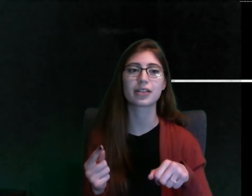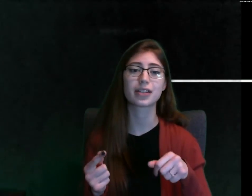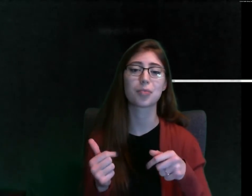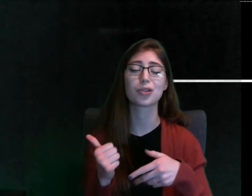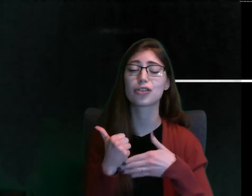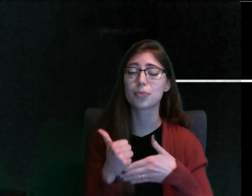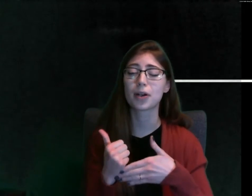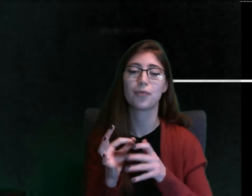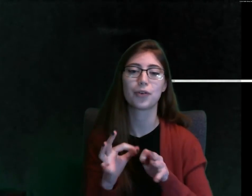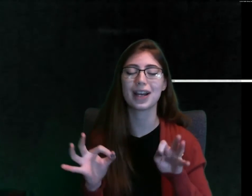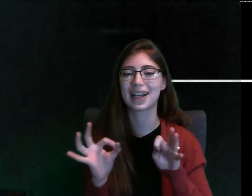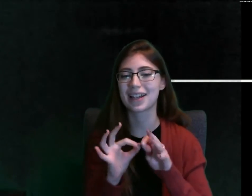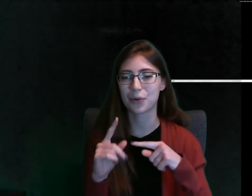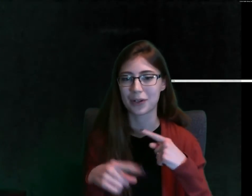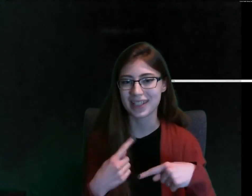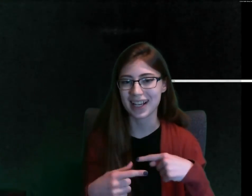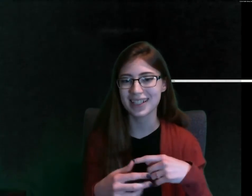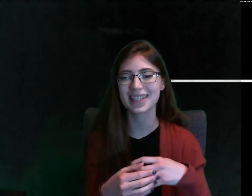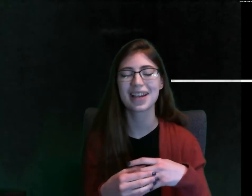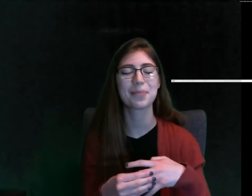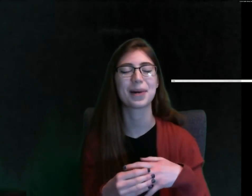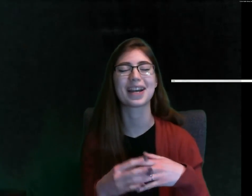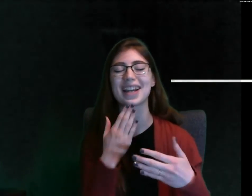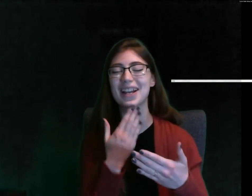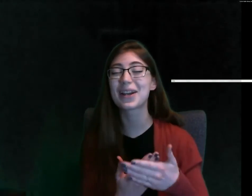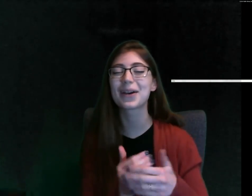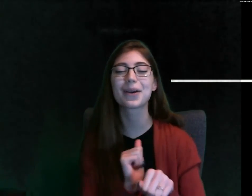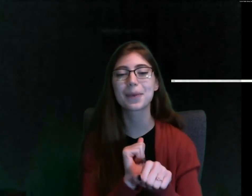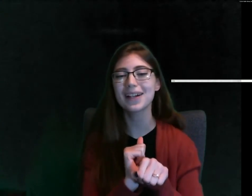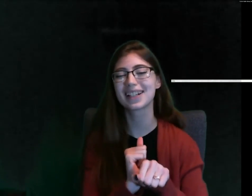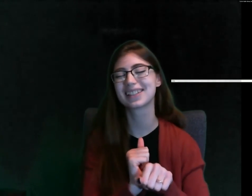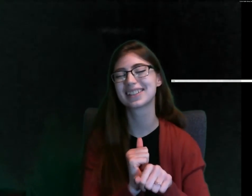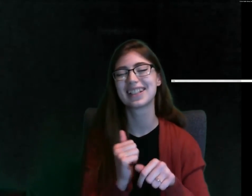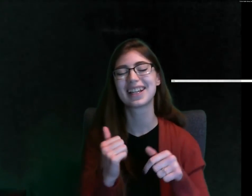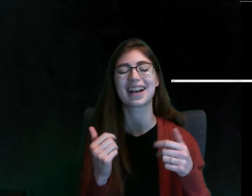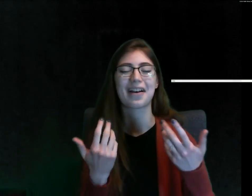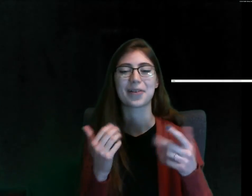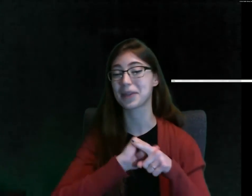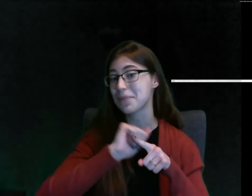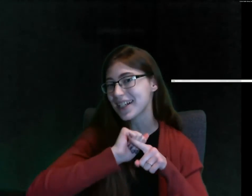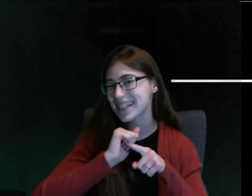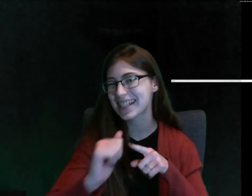some super helpful and important signs, but good work. Keep practicing.